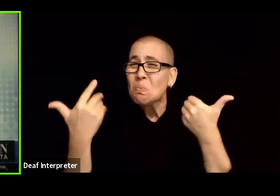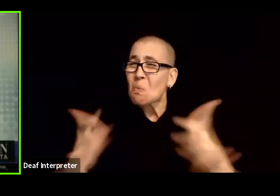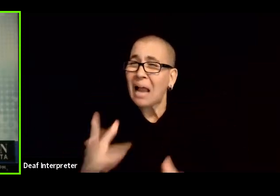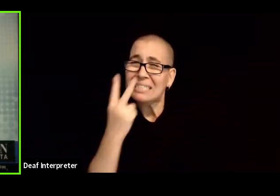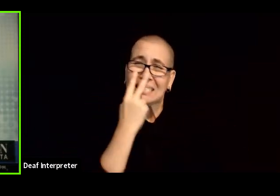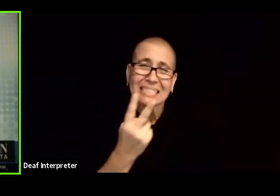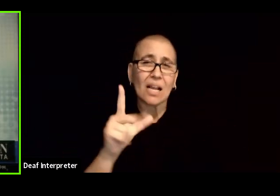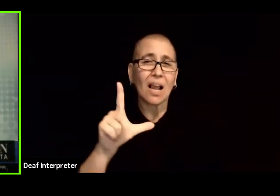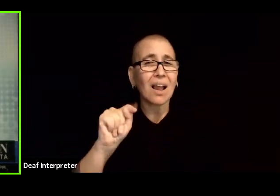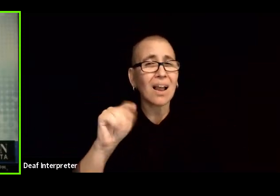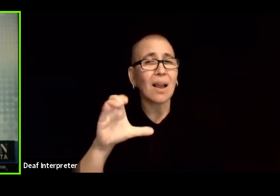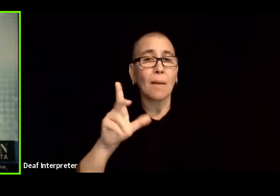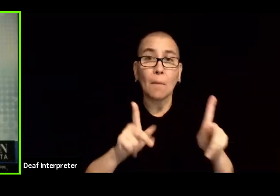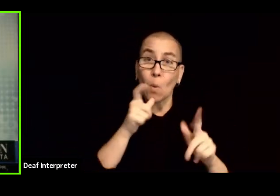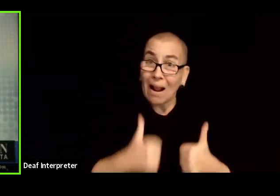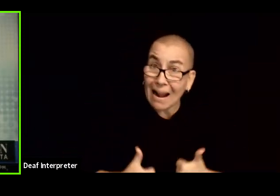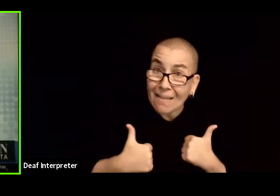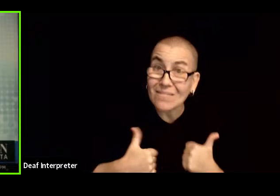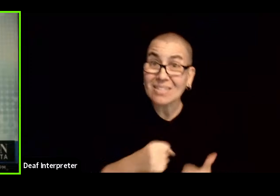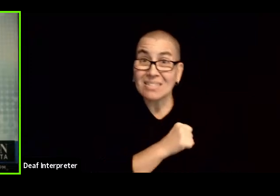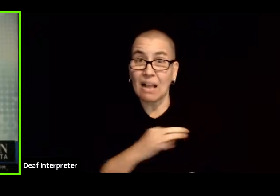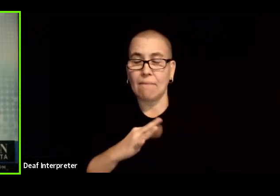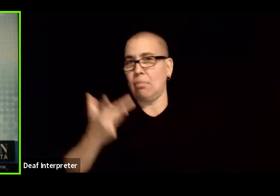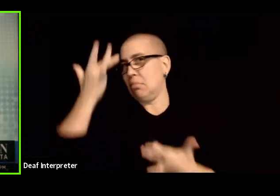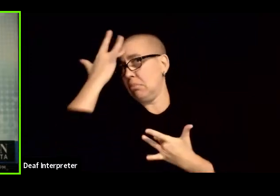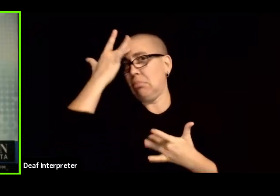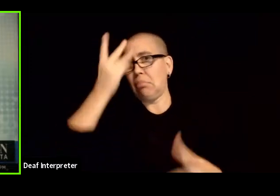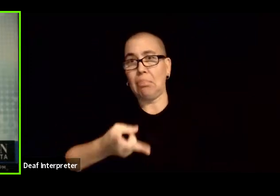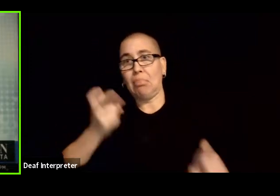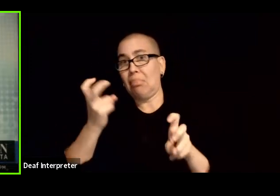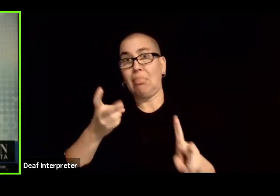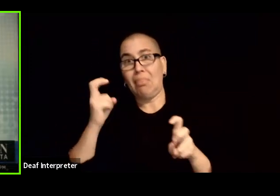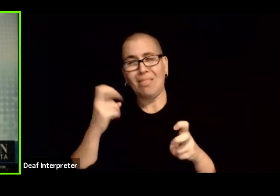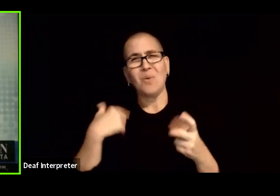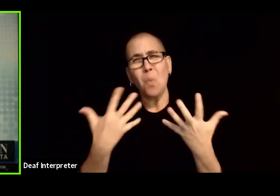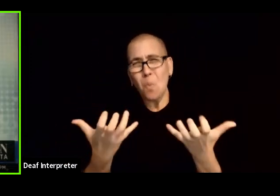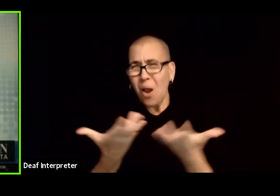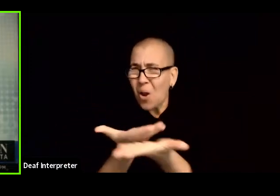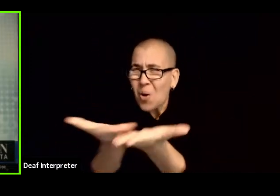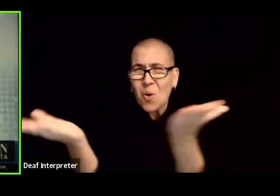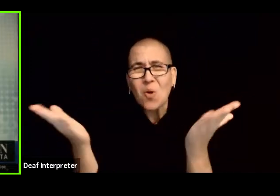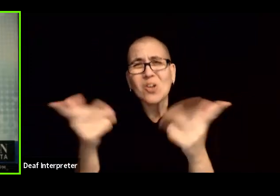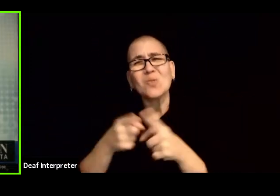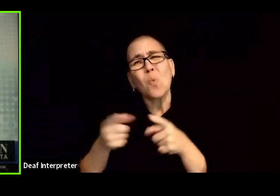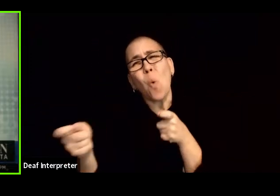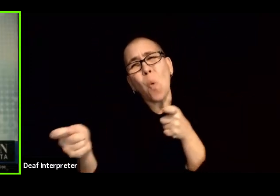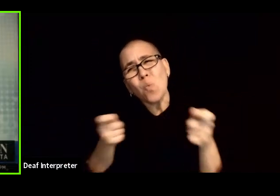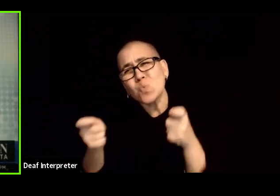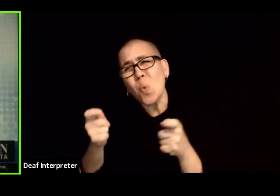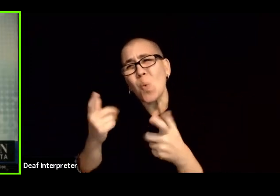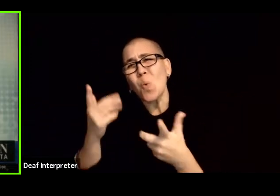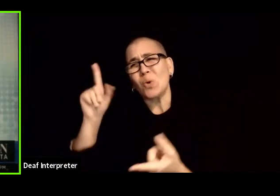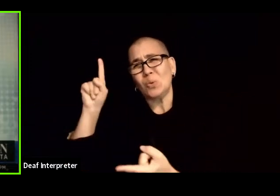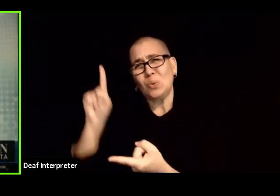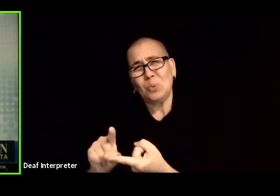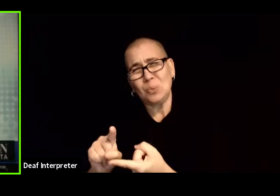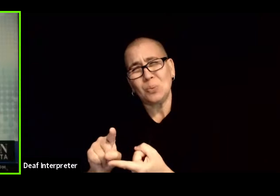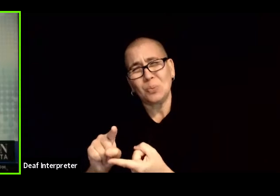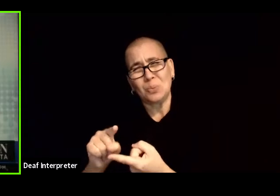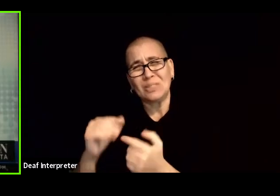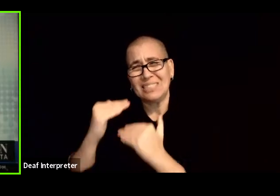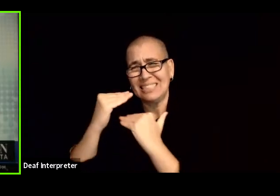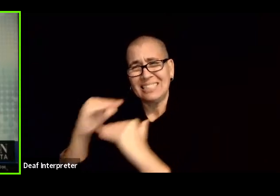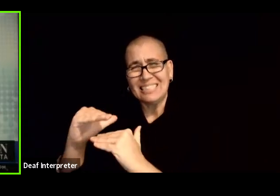spread of COVID so they don't get sick and spread it to a vulnerable person living in a long-term care facility, or spread it to a member of